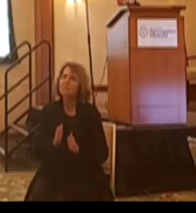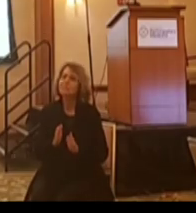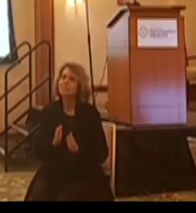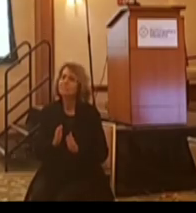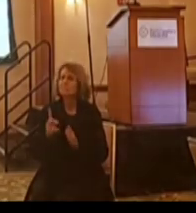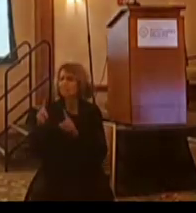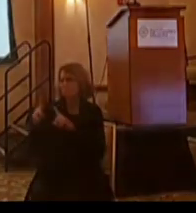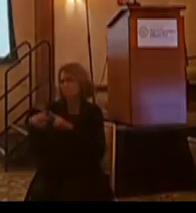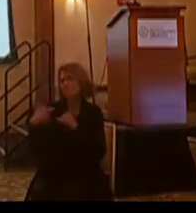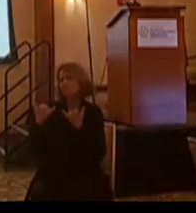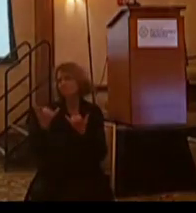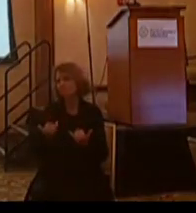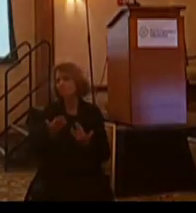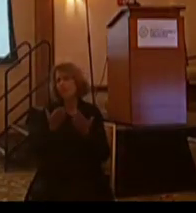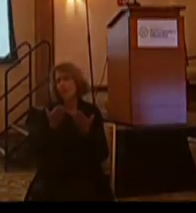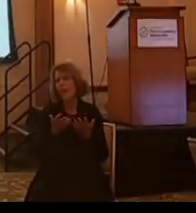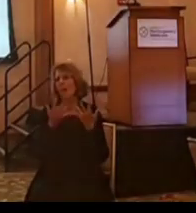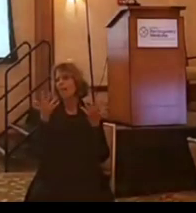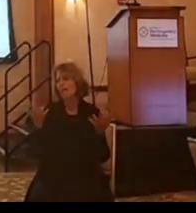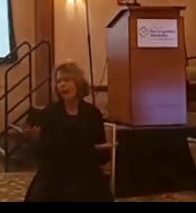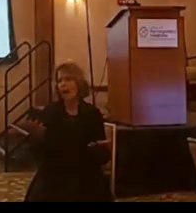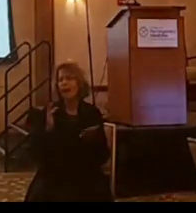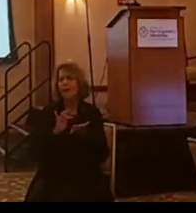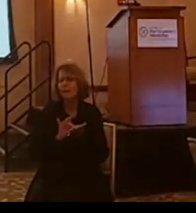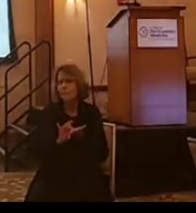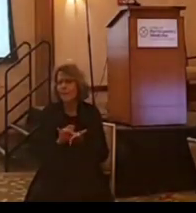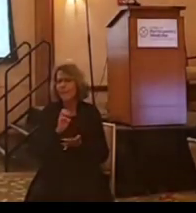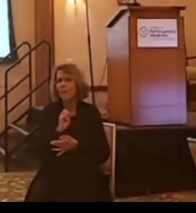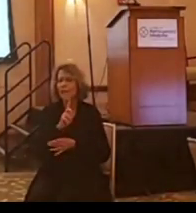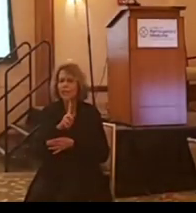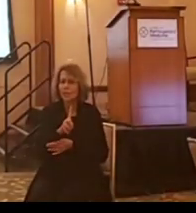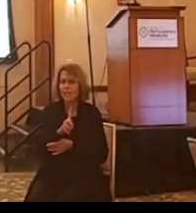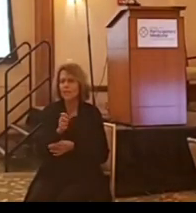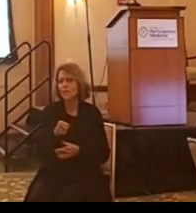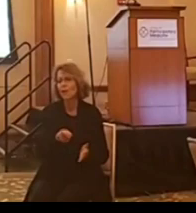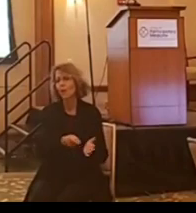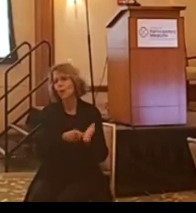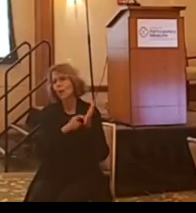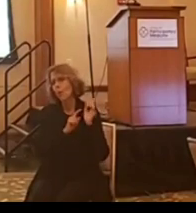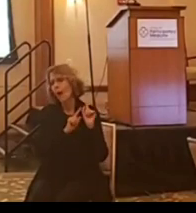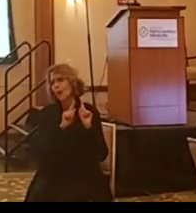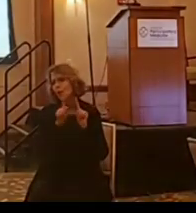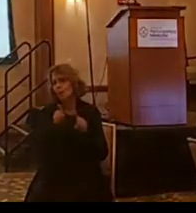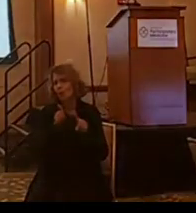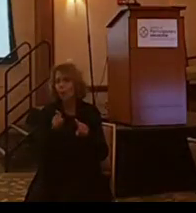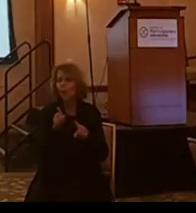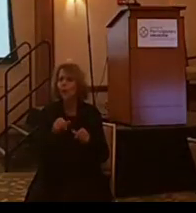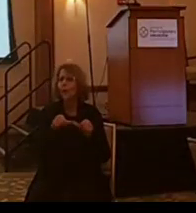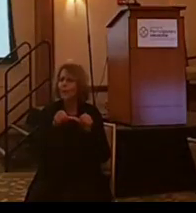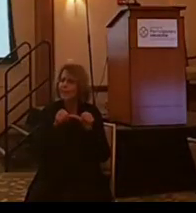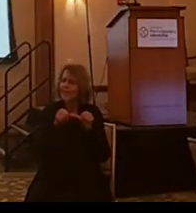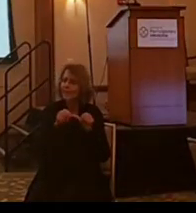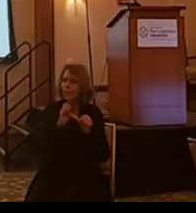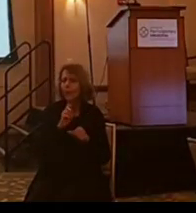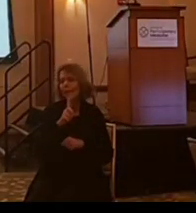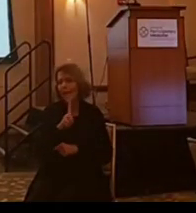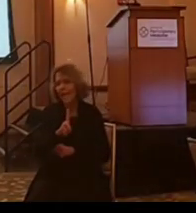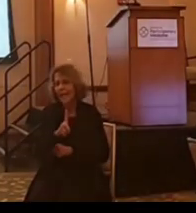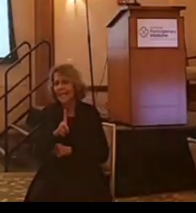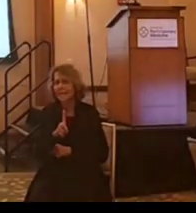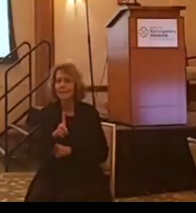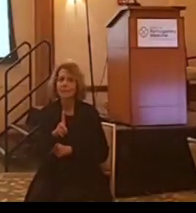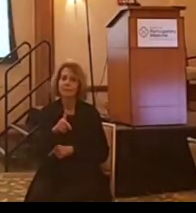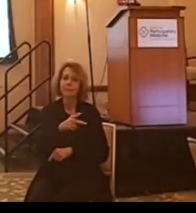education and continuing medical education and communication skills. And even though I think there's